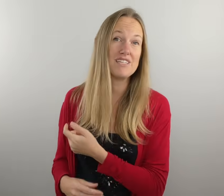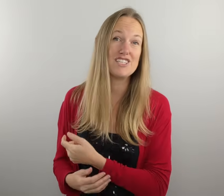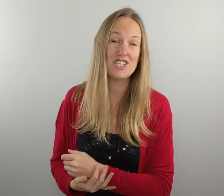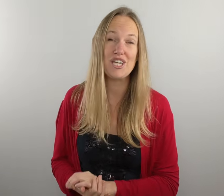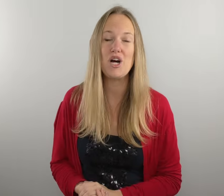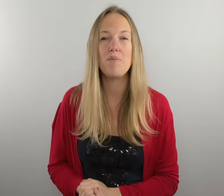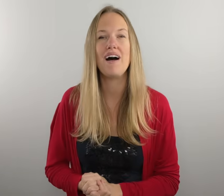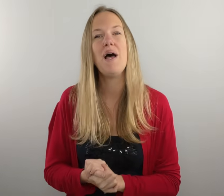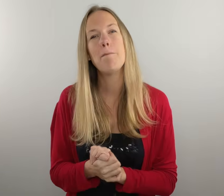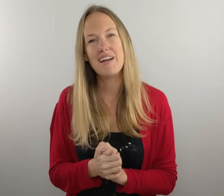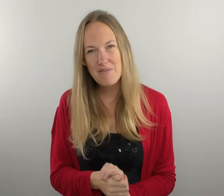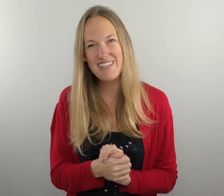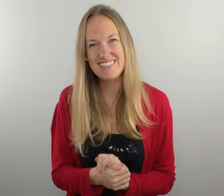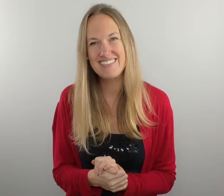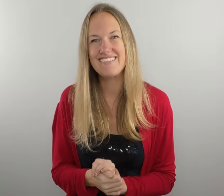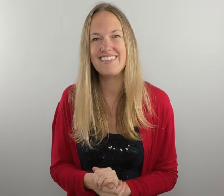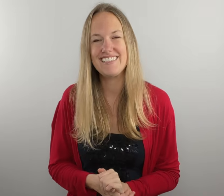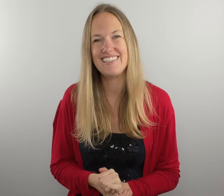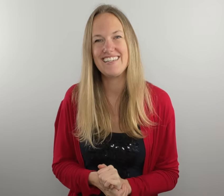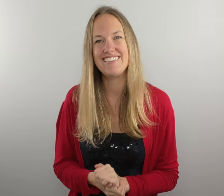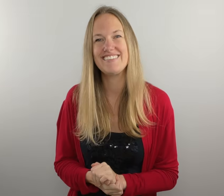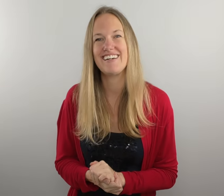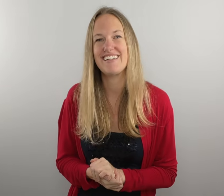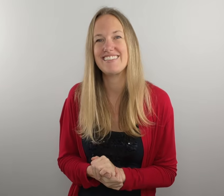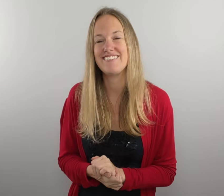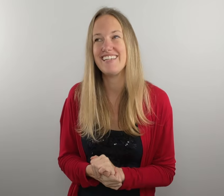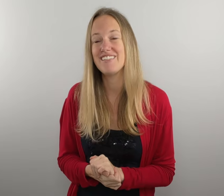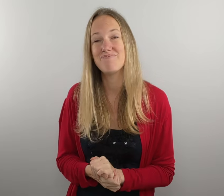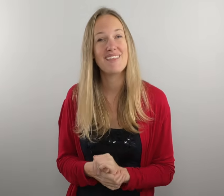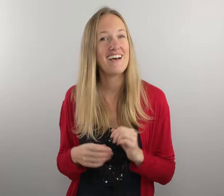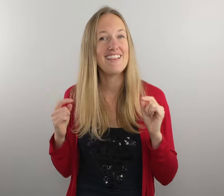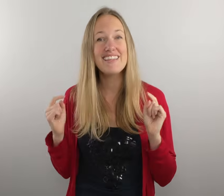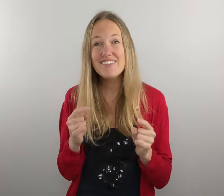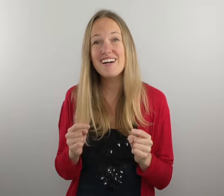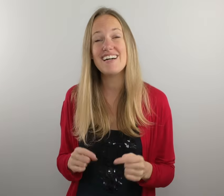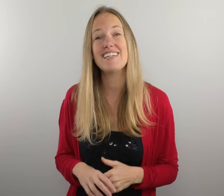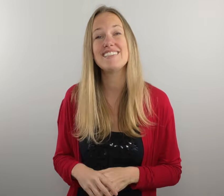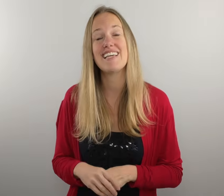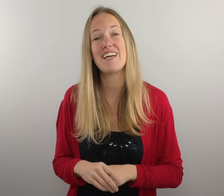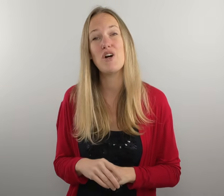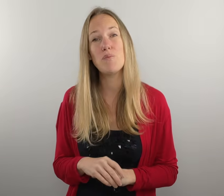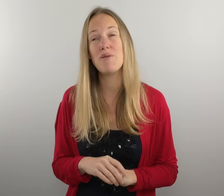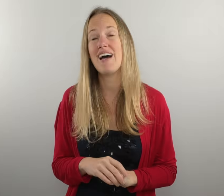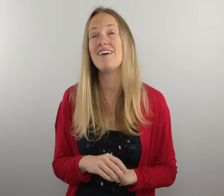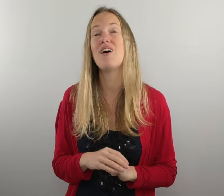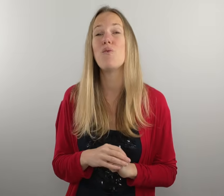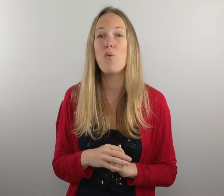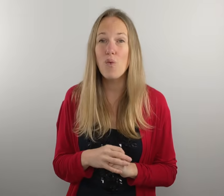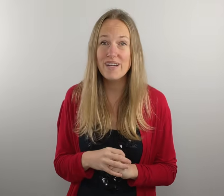in a turkey coma, but I will start releasing a new song next week. I love you guys, and I hope you have a